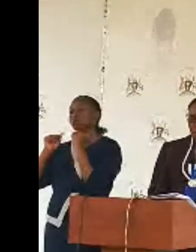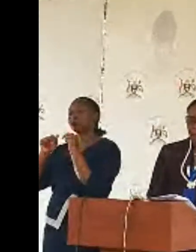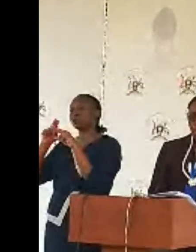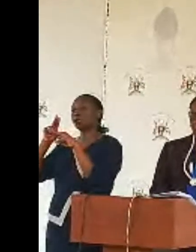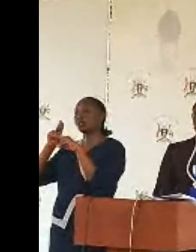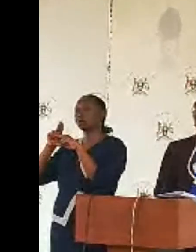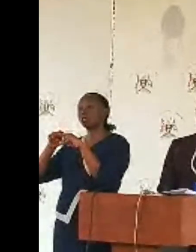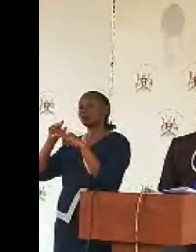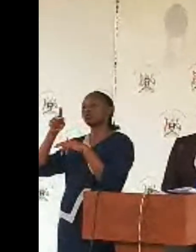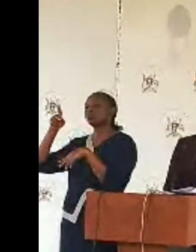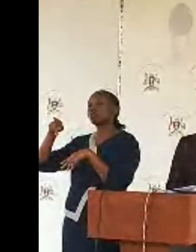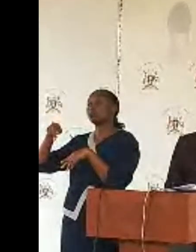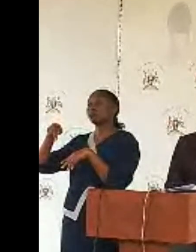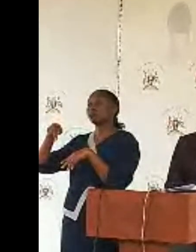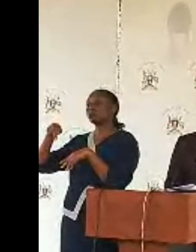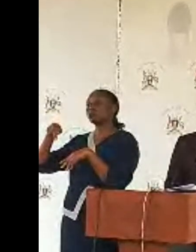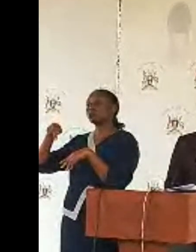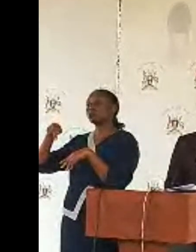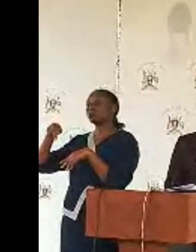7 mwaka